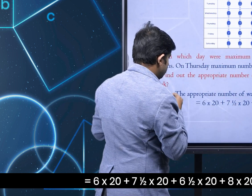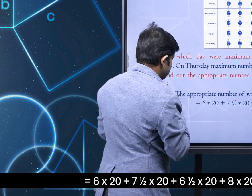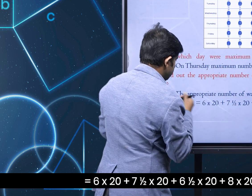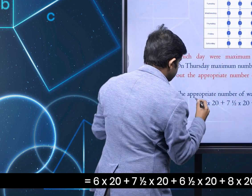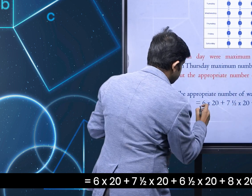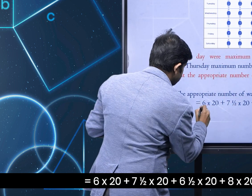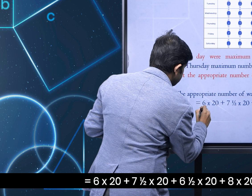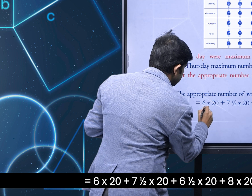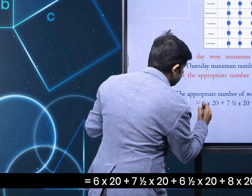6 into 20